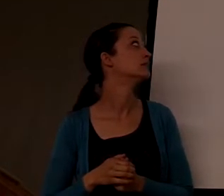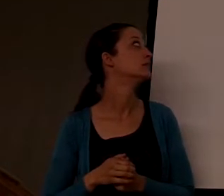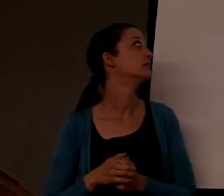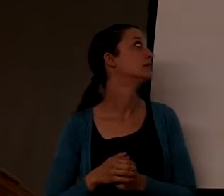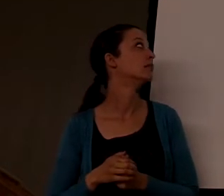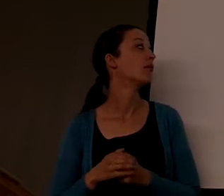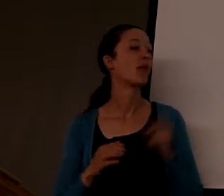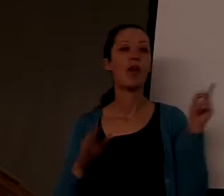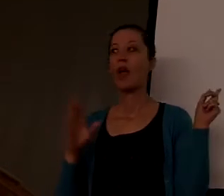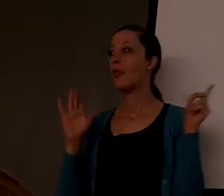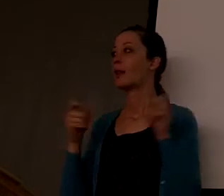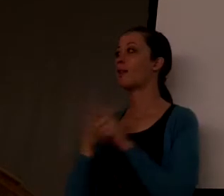Bernini's Saint